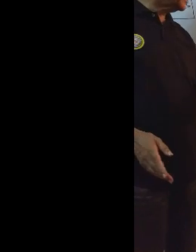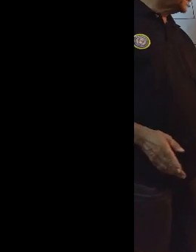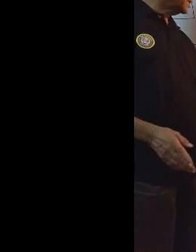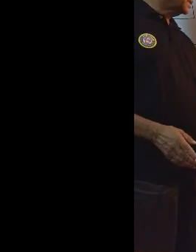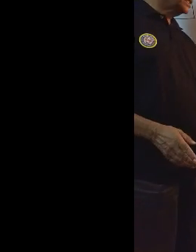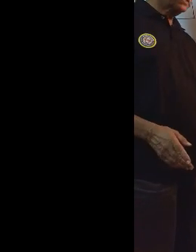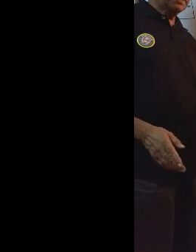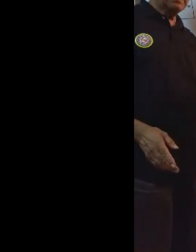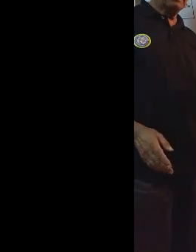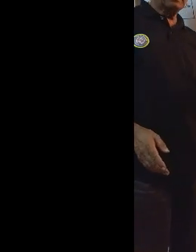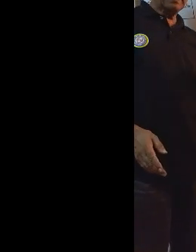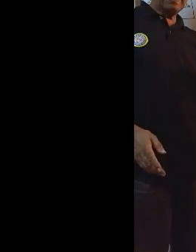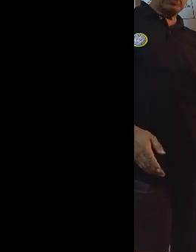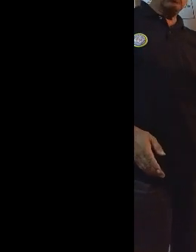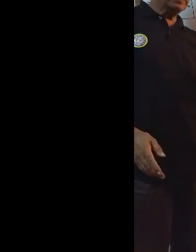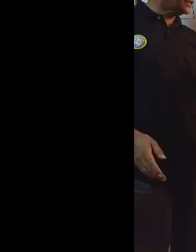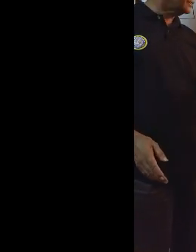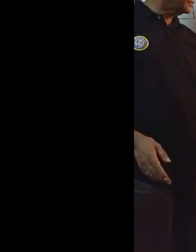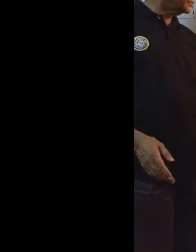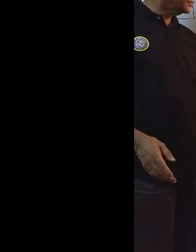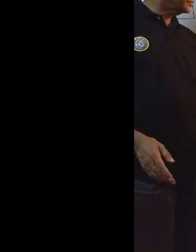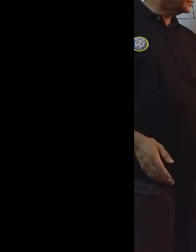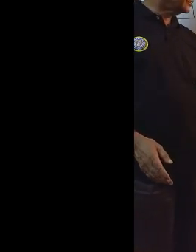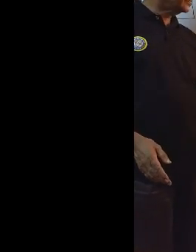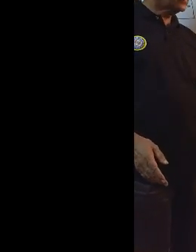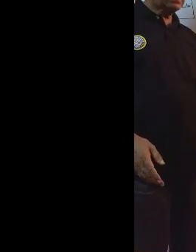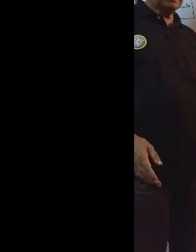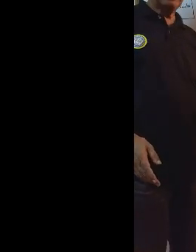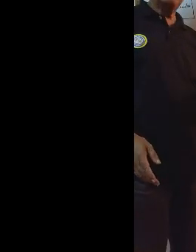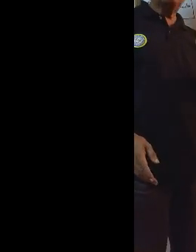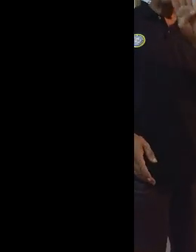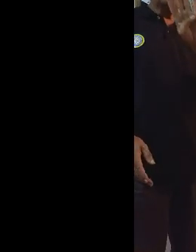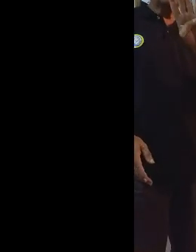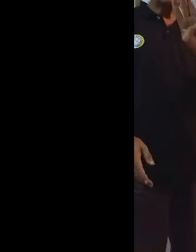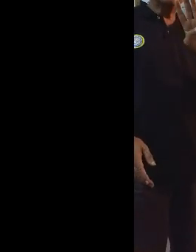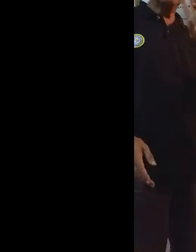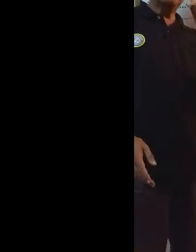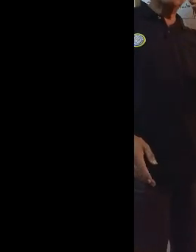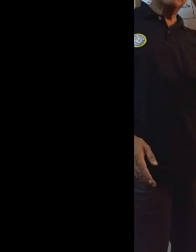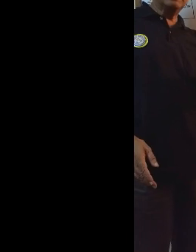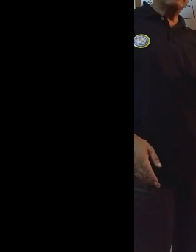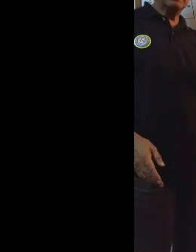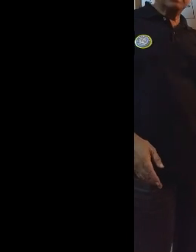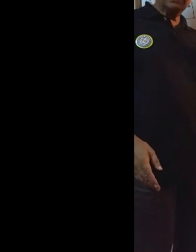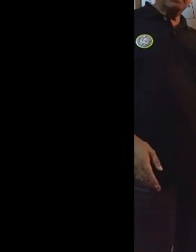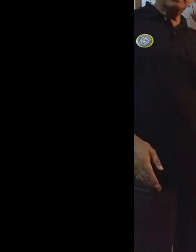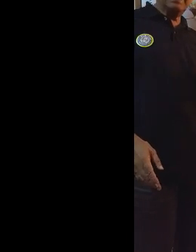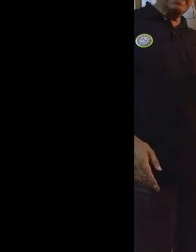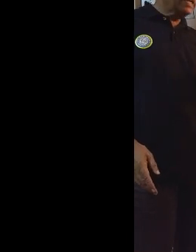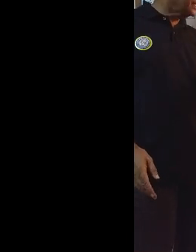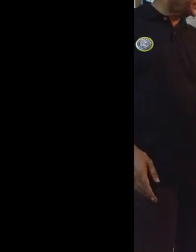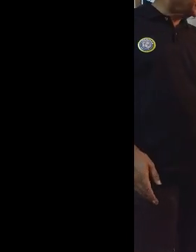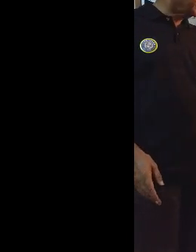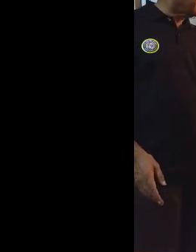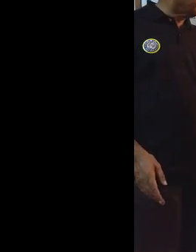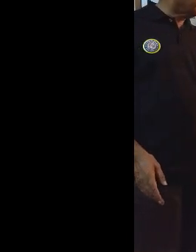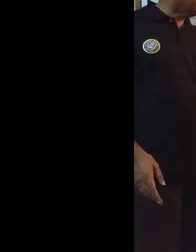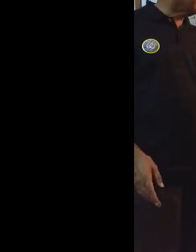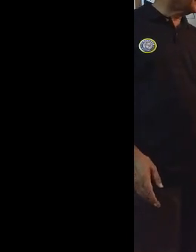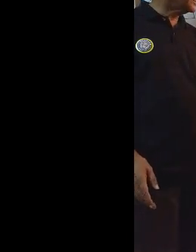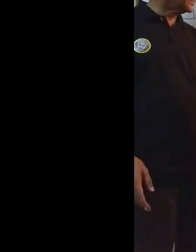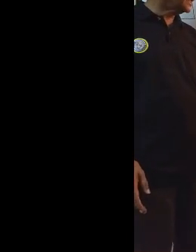Third, it is the counter. And fourth, it is the reading